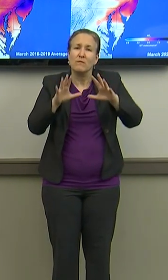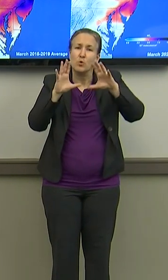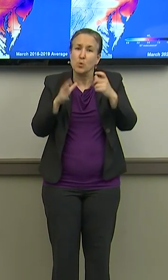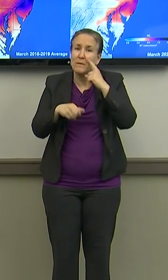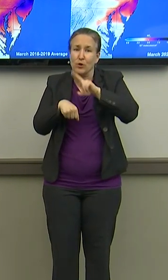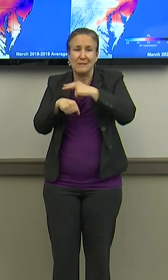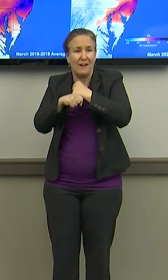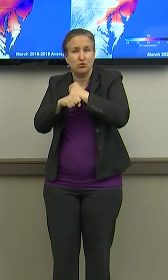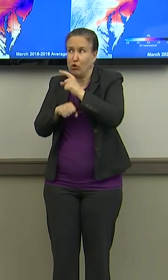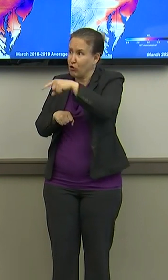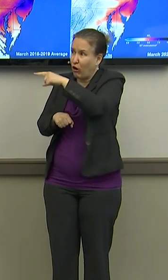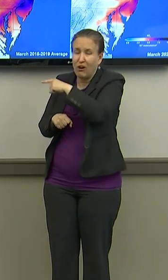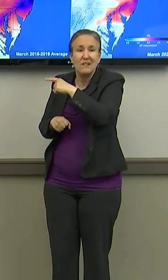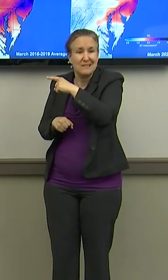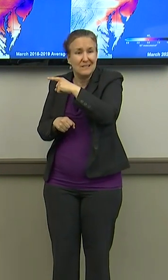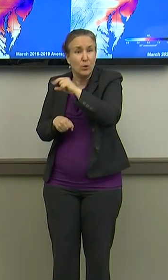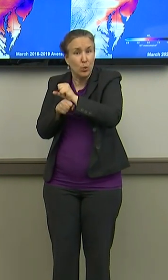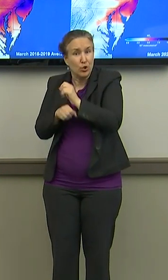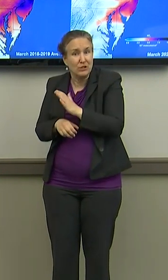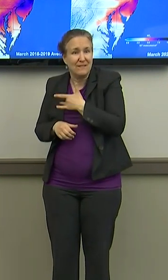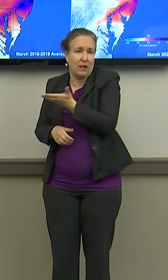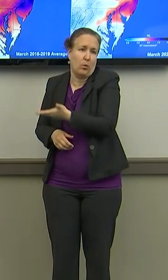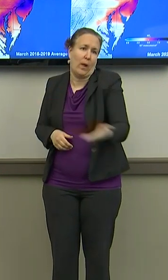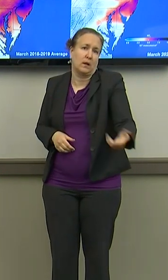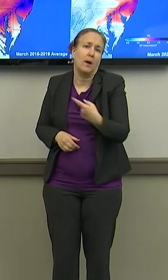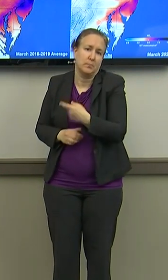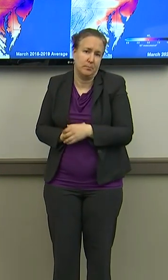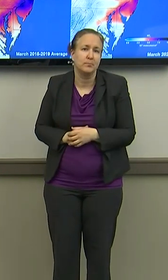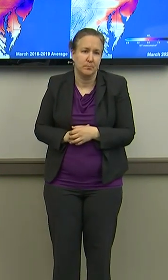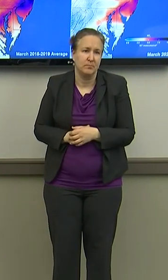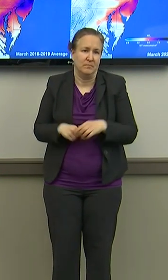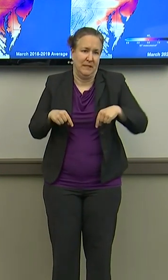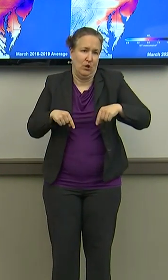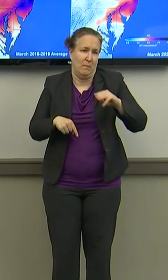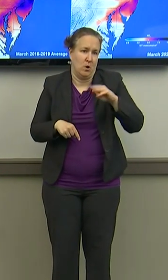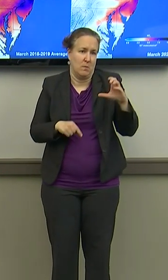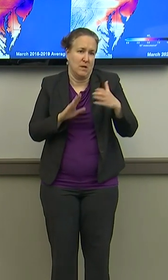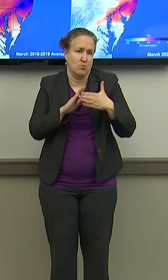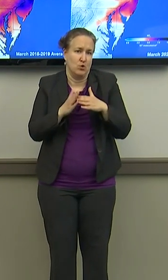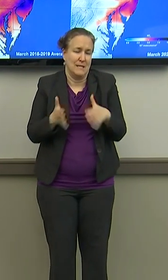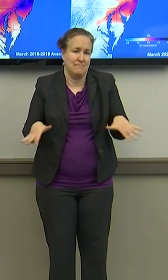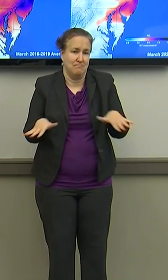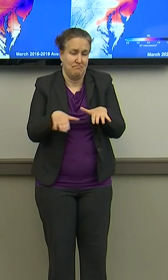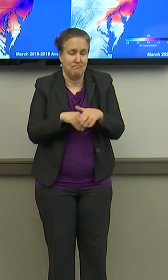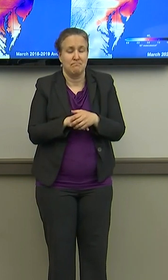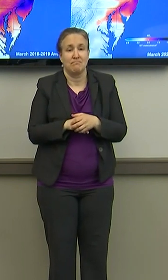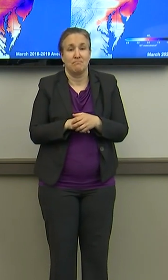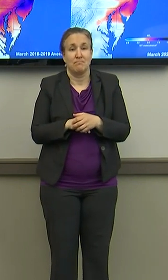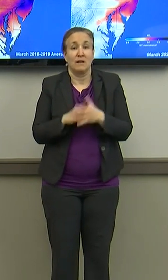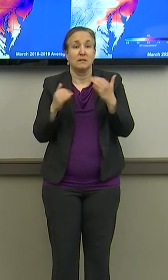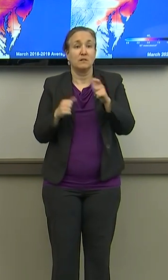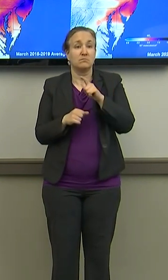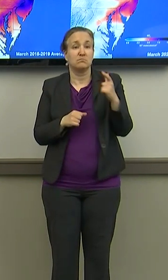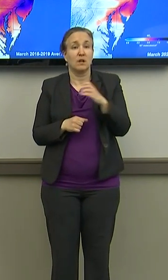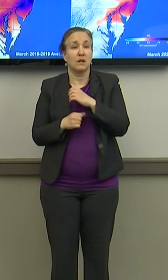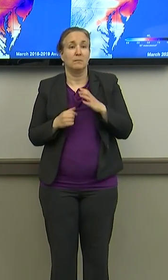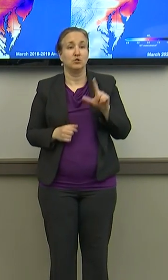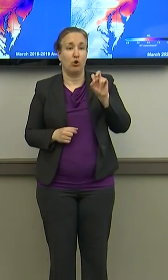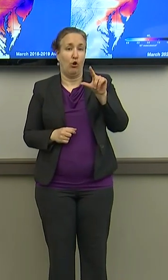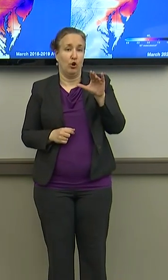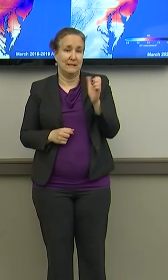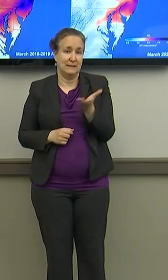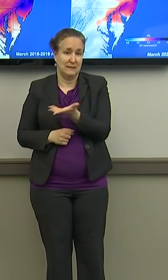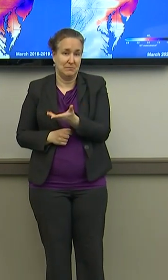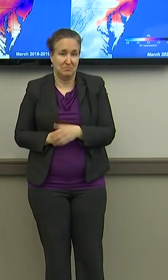of National Guard workers feel welcome here in our Montgomery County community. And with that, I will turn over to Commissioner Lawrence.